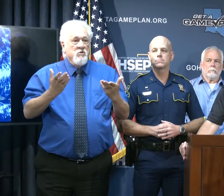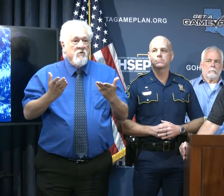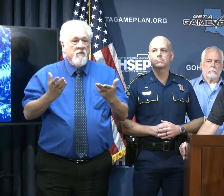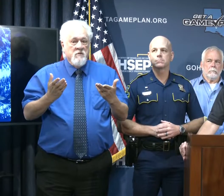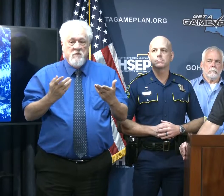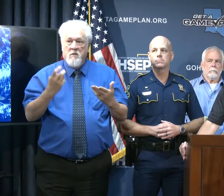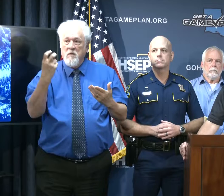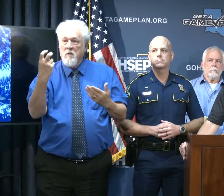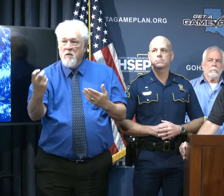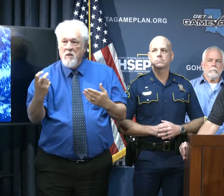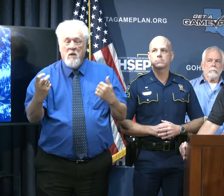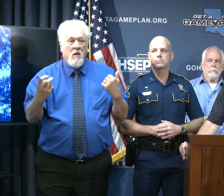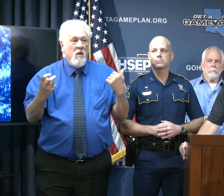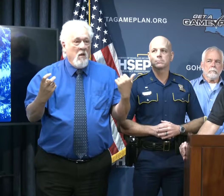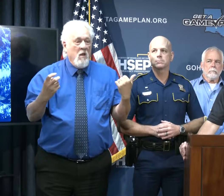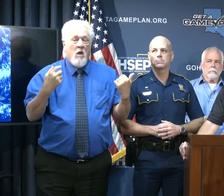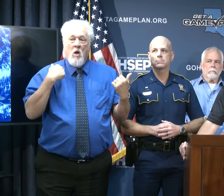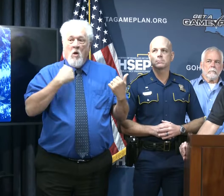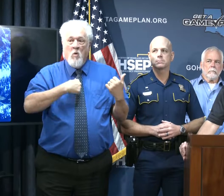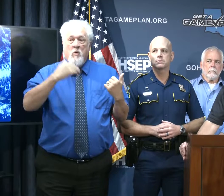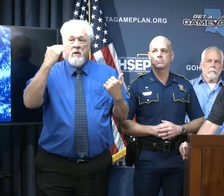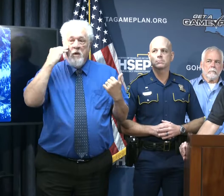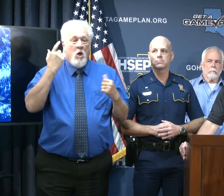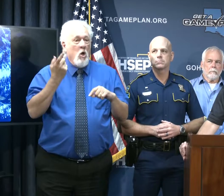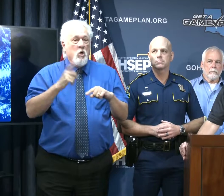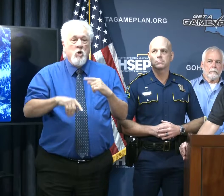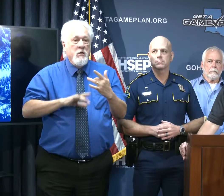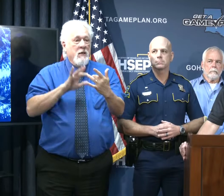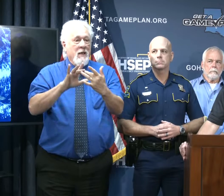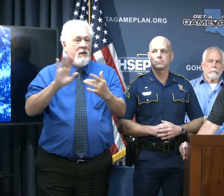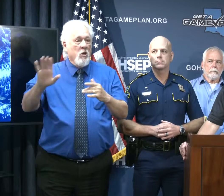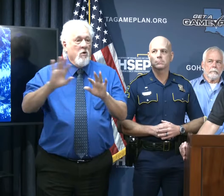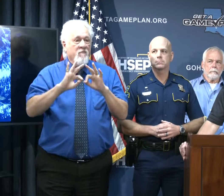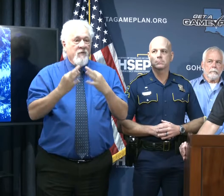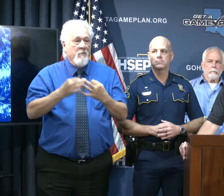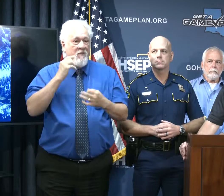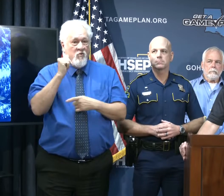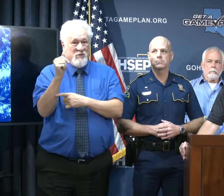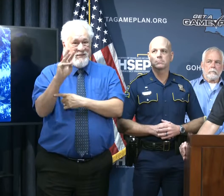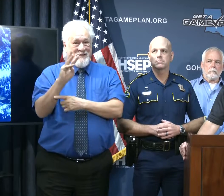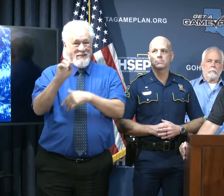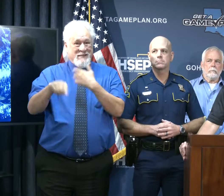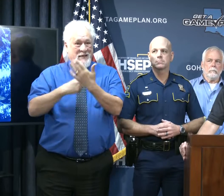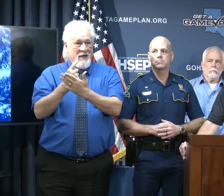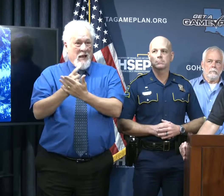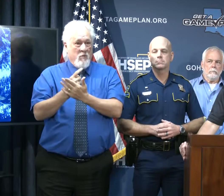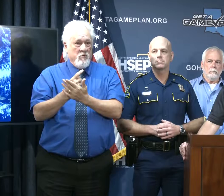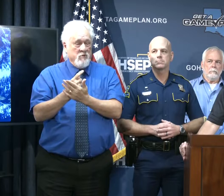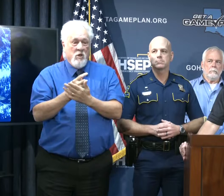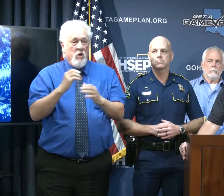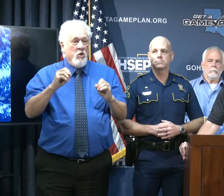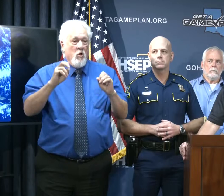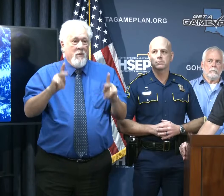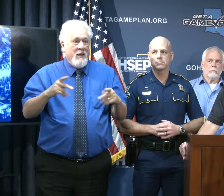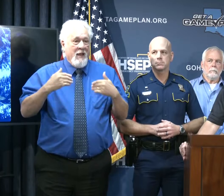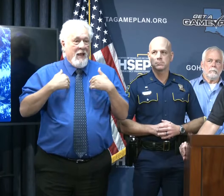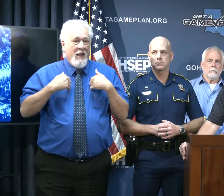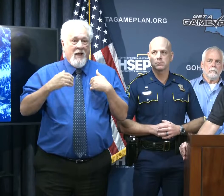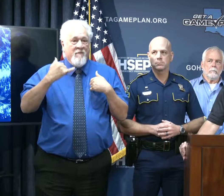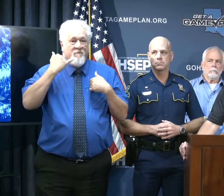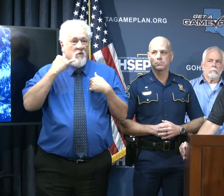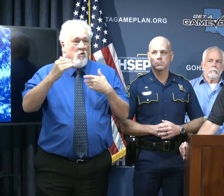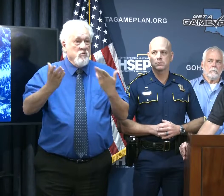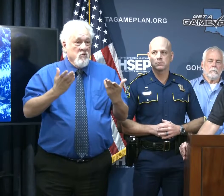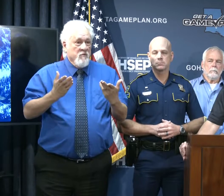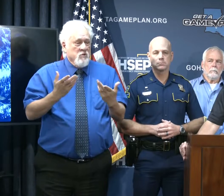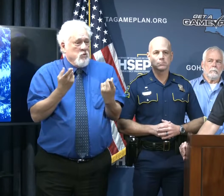us that, Governor, you and I both know really well, couldn't get in contact with her family for 16 hours because no one had cell phone service. So what